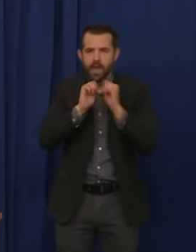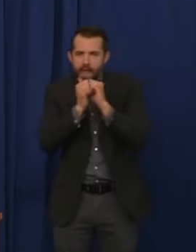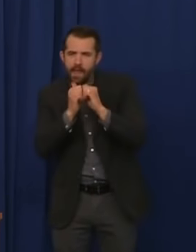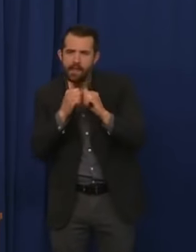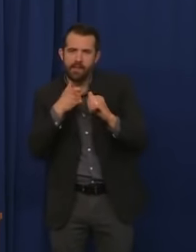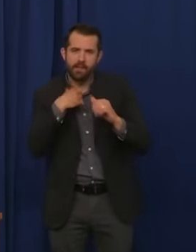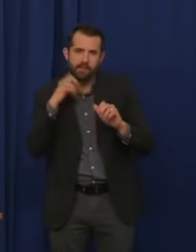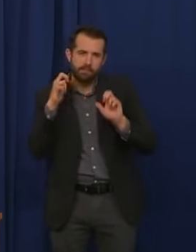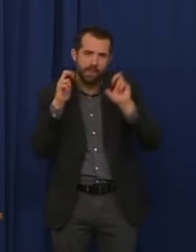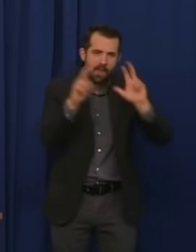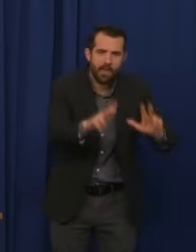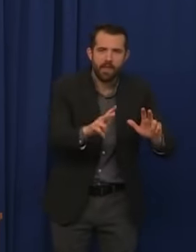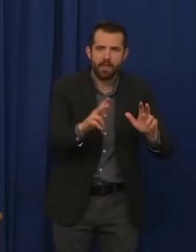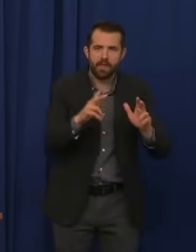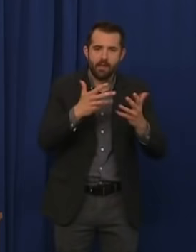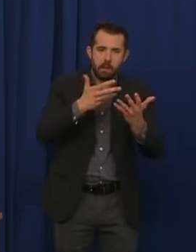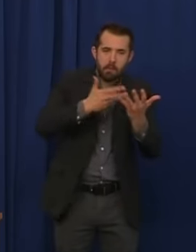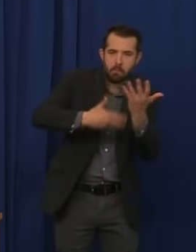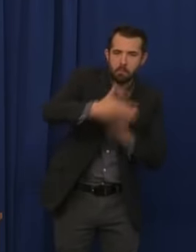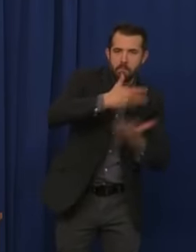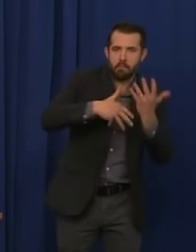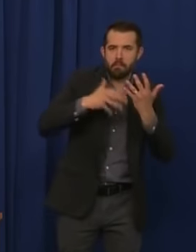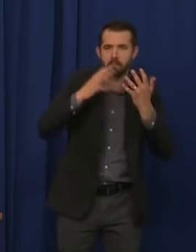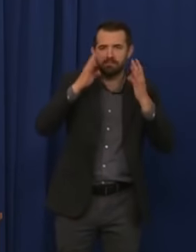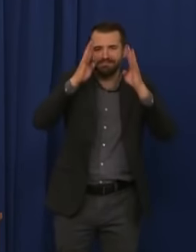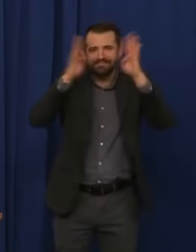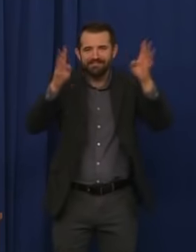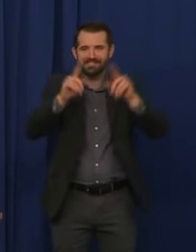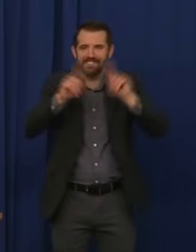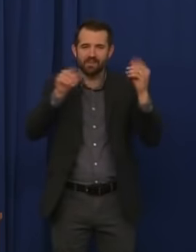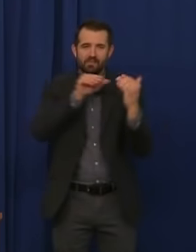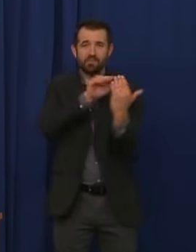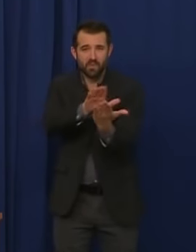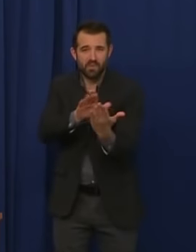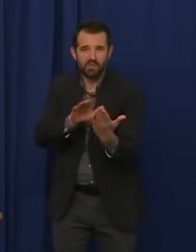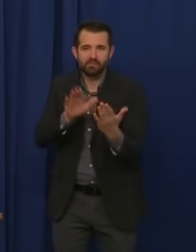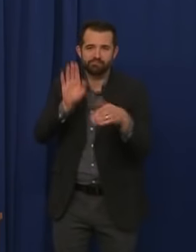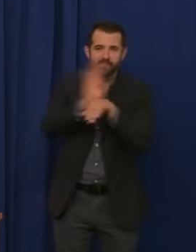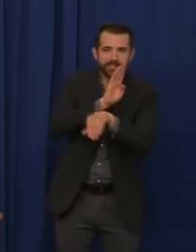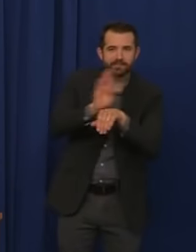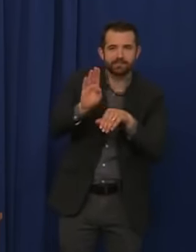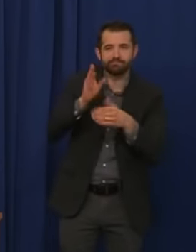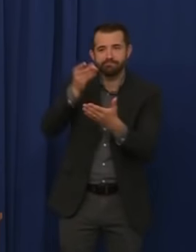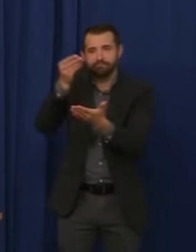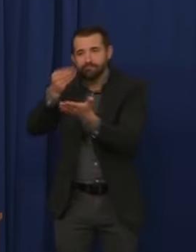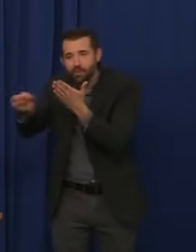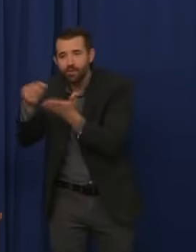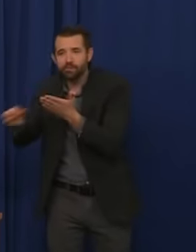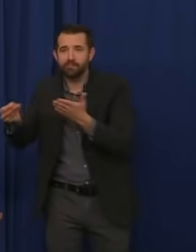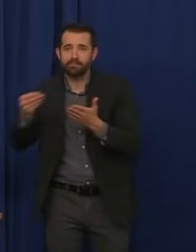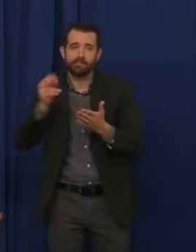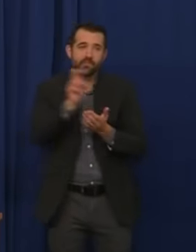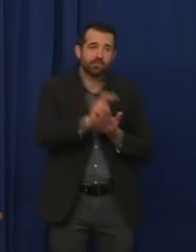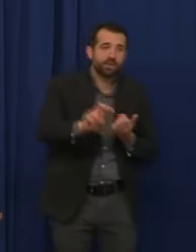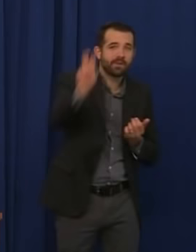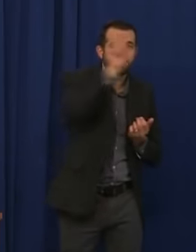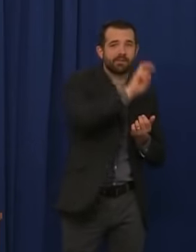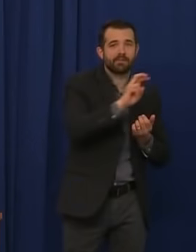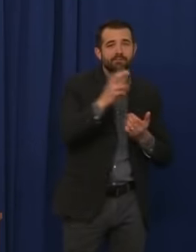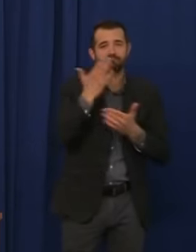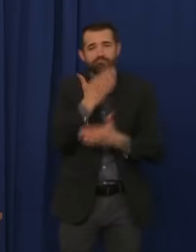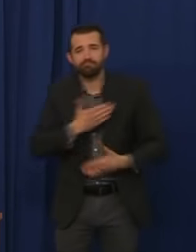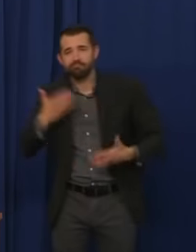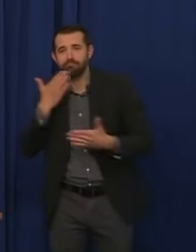society, how we invent different ways of doing business, shopping, traveling, recreating,